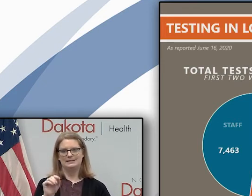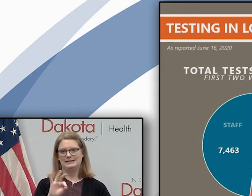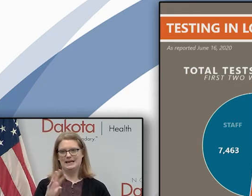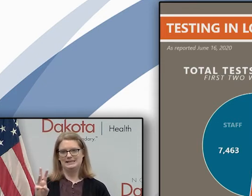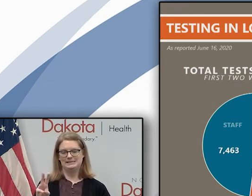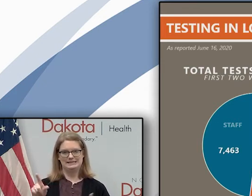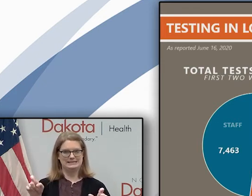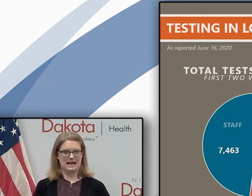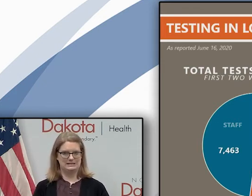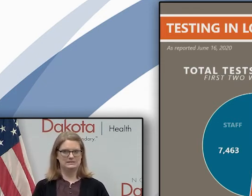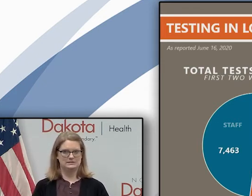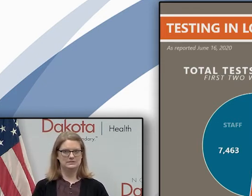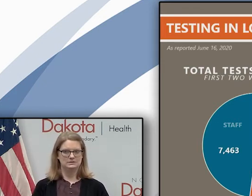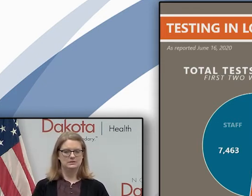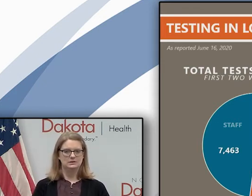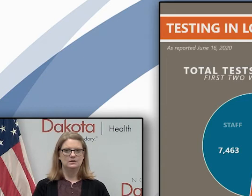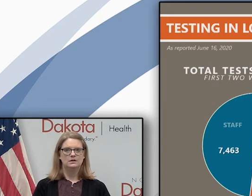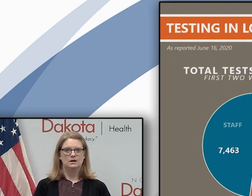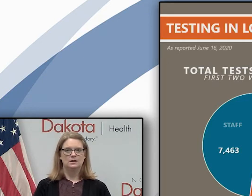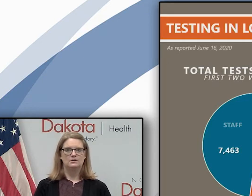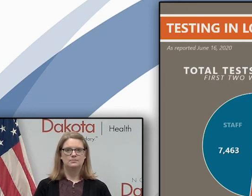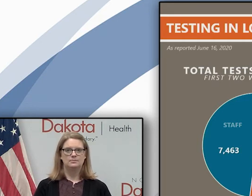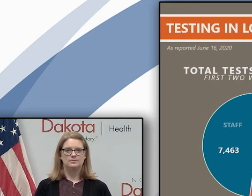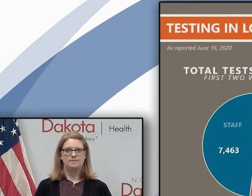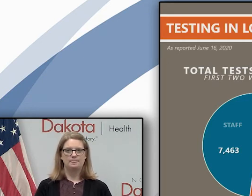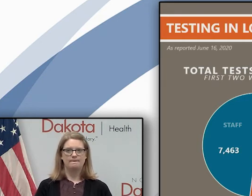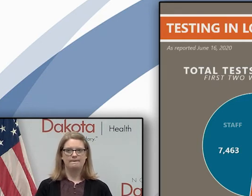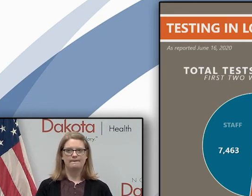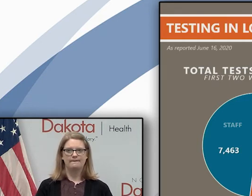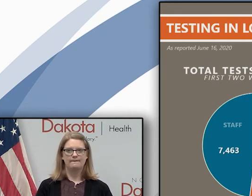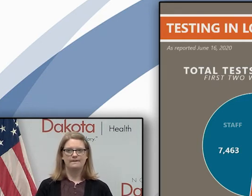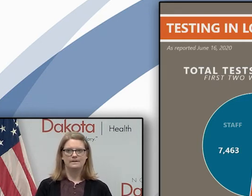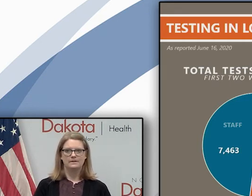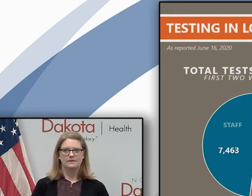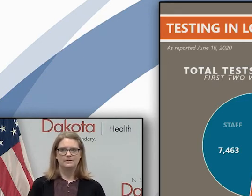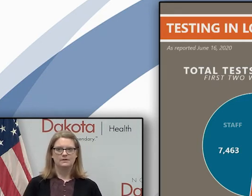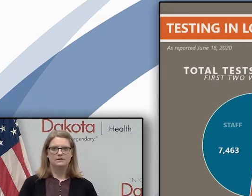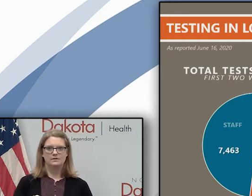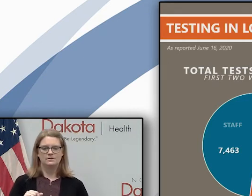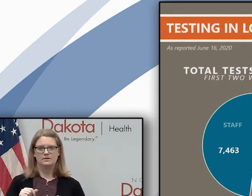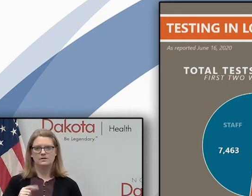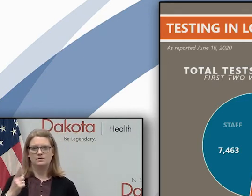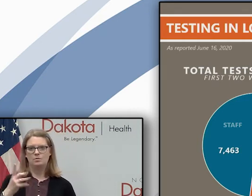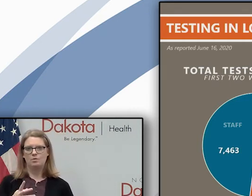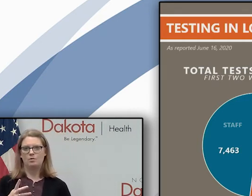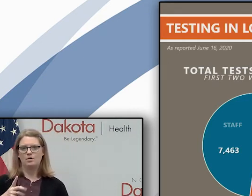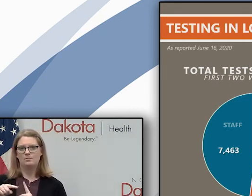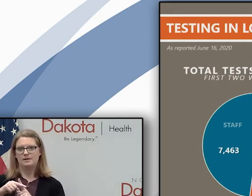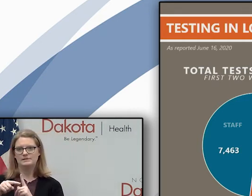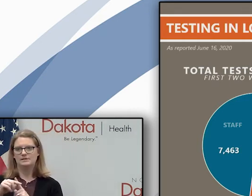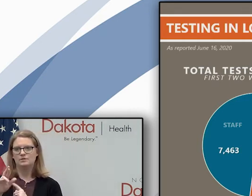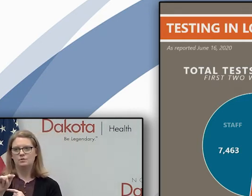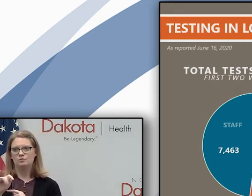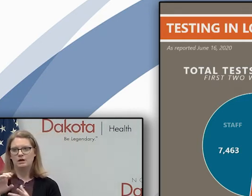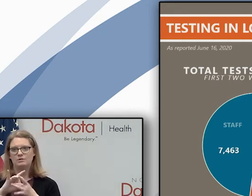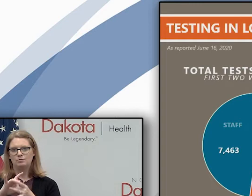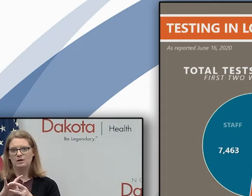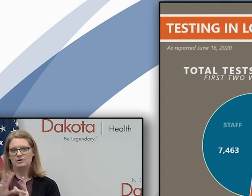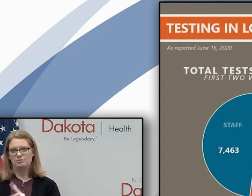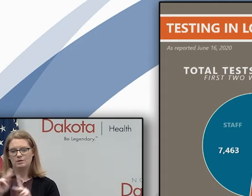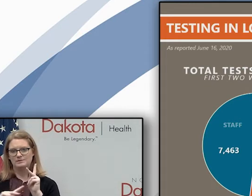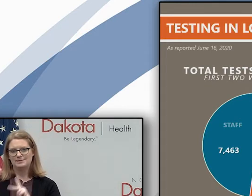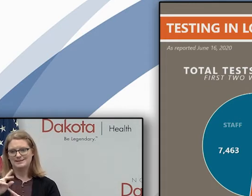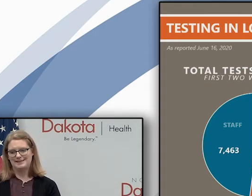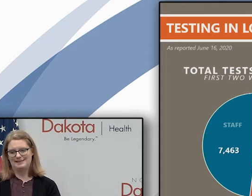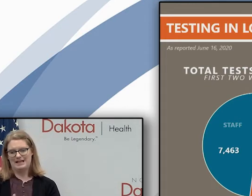8,096 tests. And so again, this is down to a 0.25% positivity rate among residents in the last